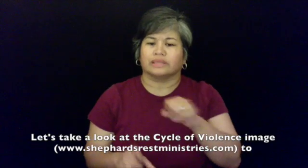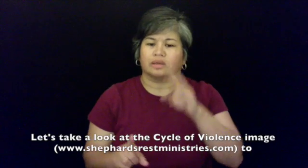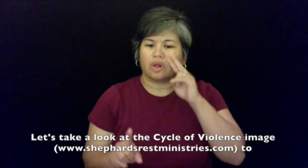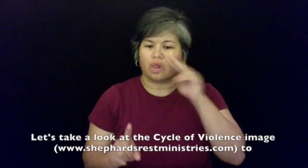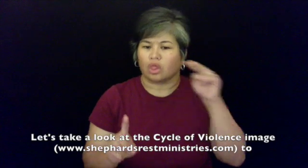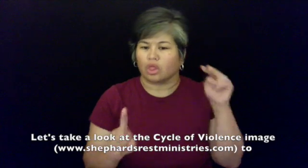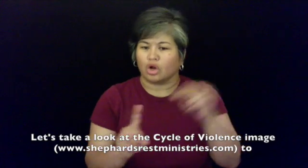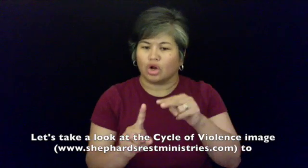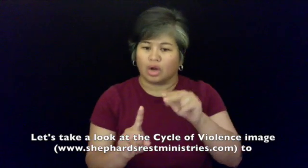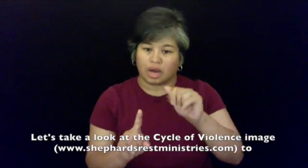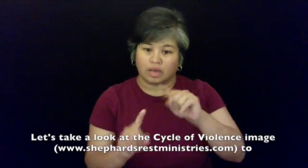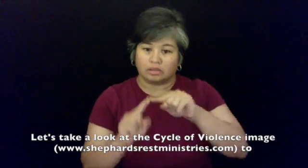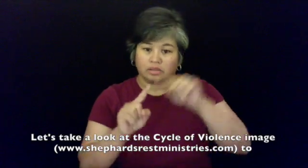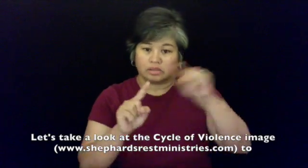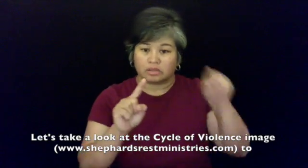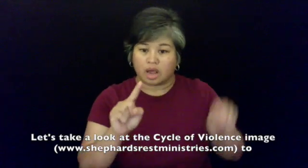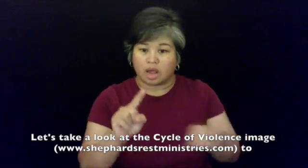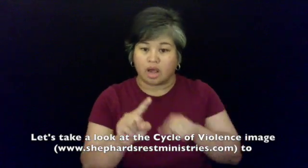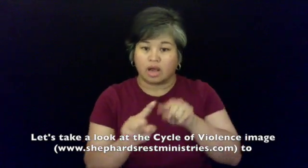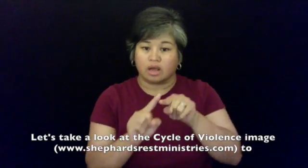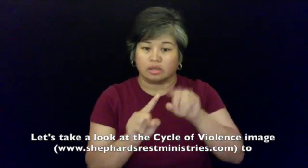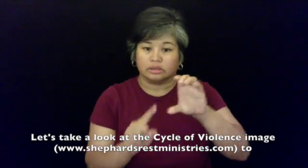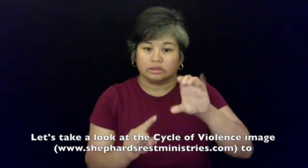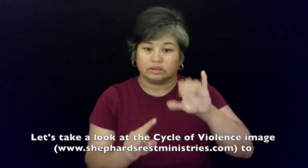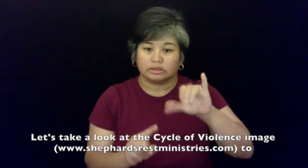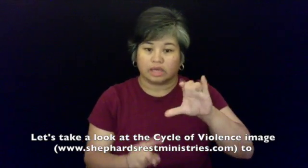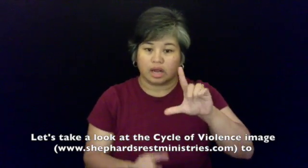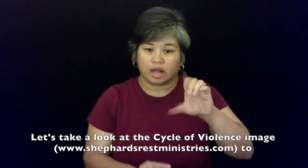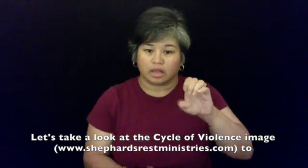Let's take a look at the cycle of violence image.